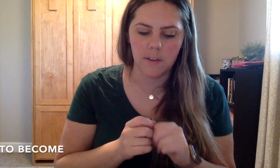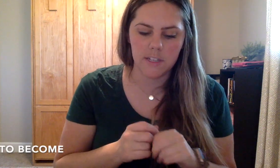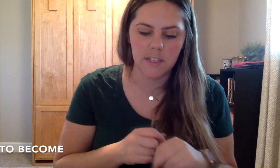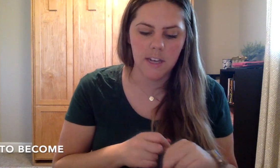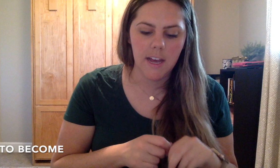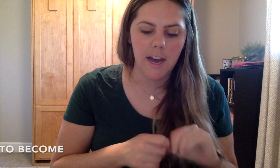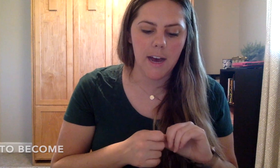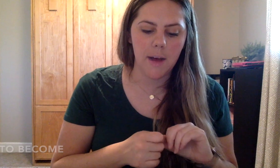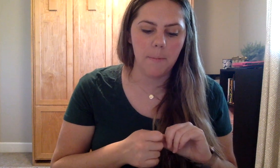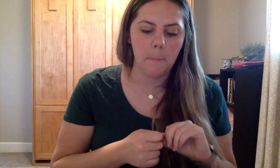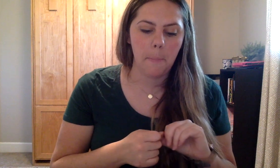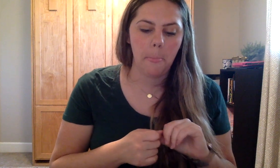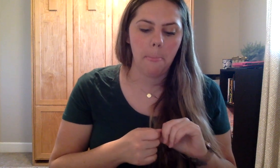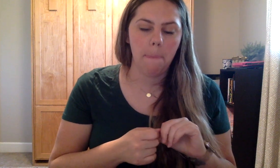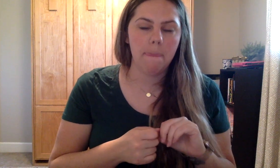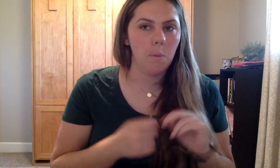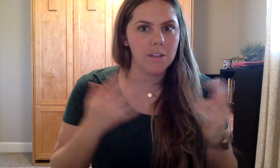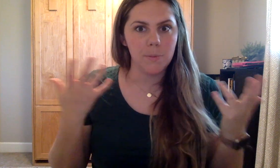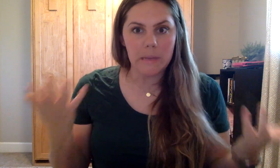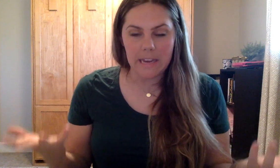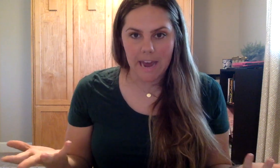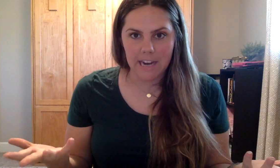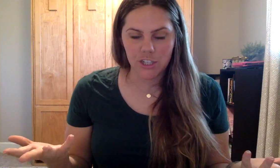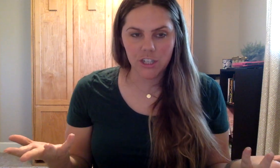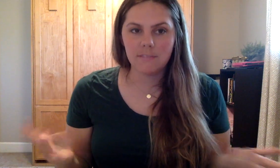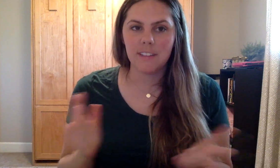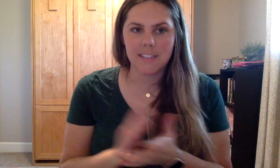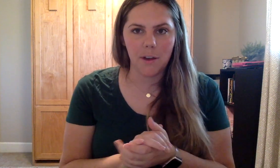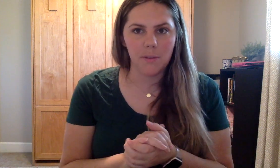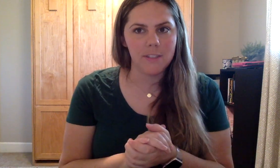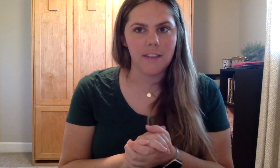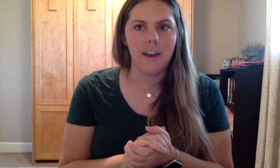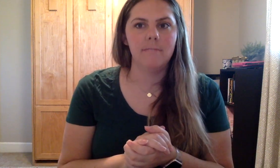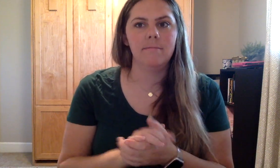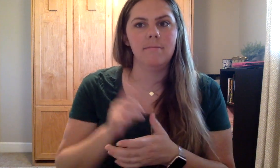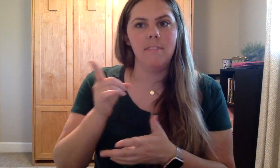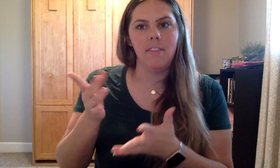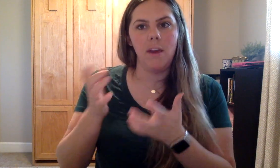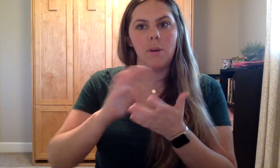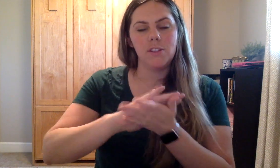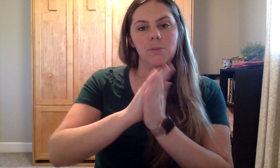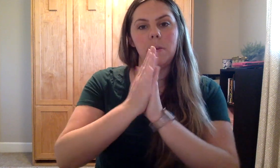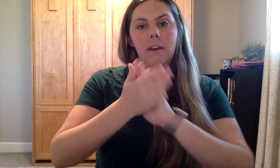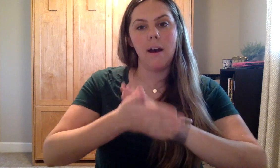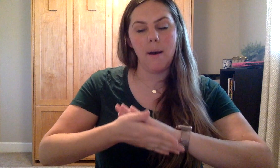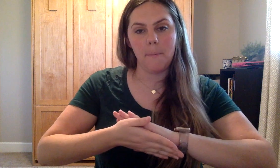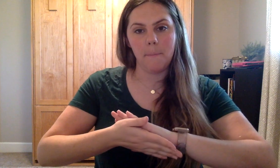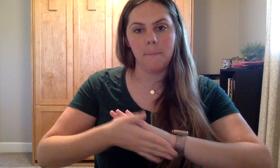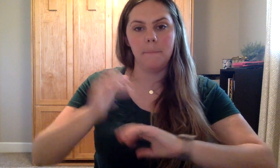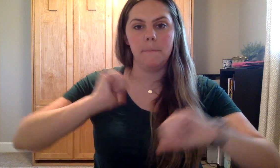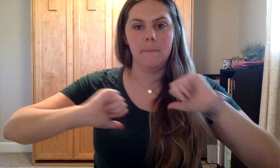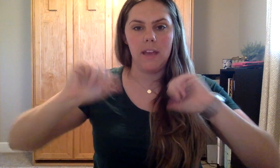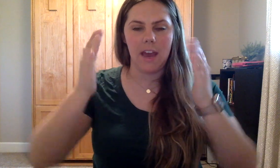often. They want to be an actor. That's how you would say that. They want to become an